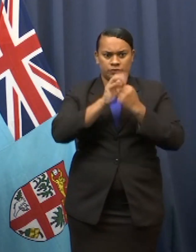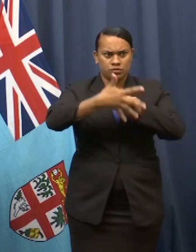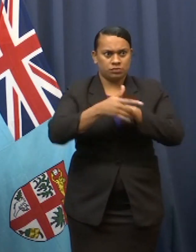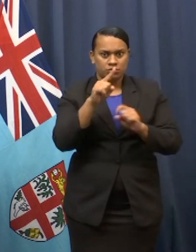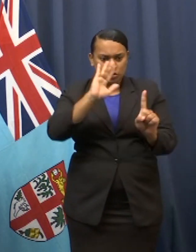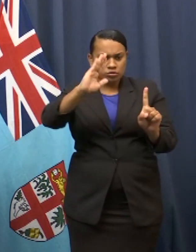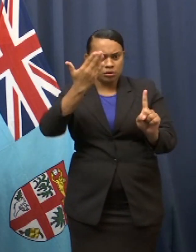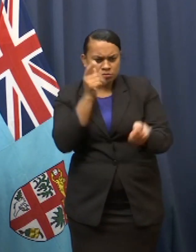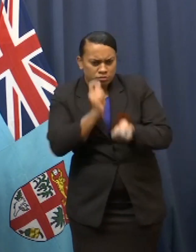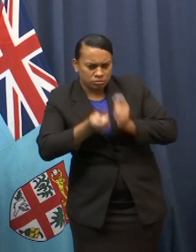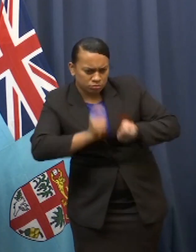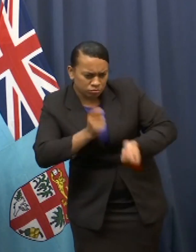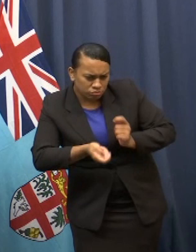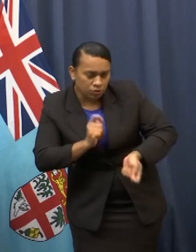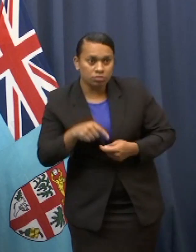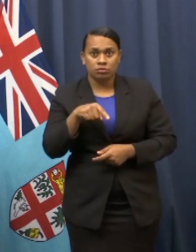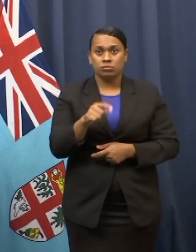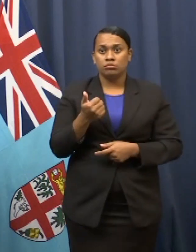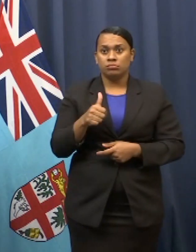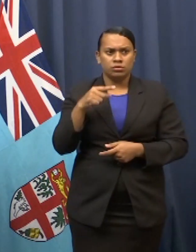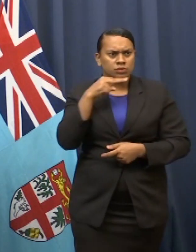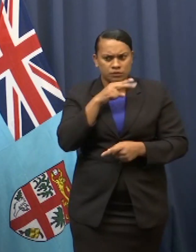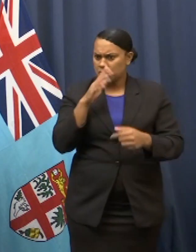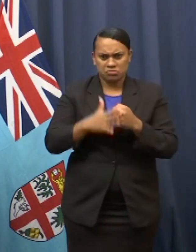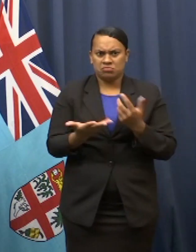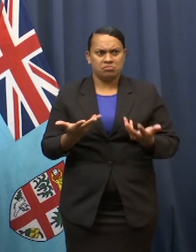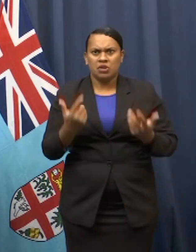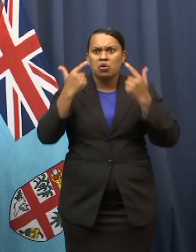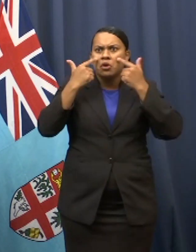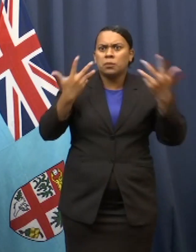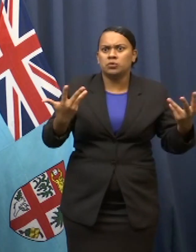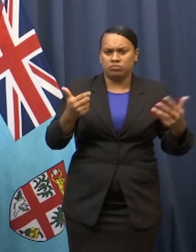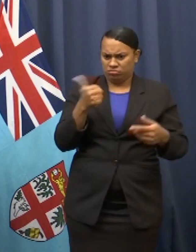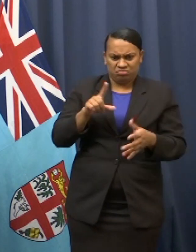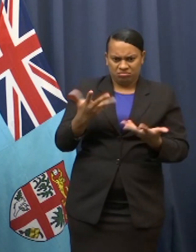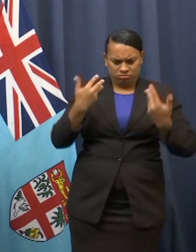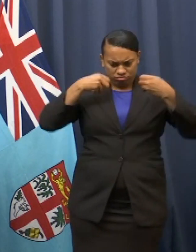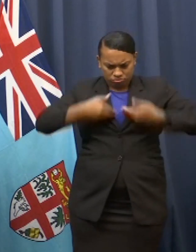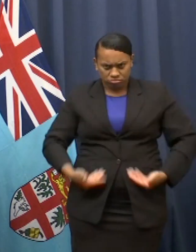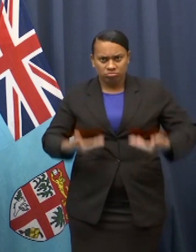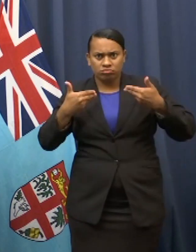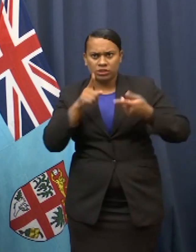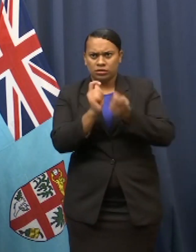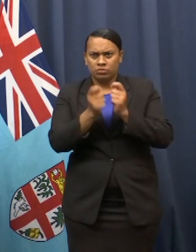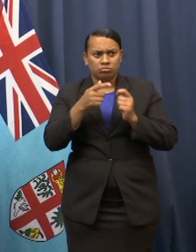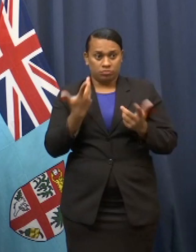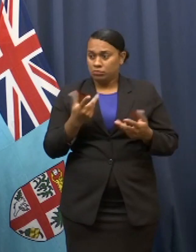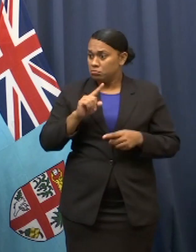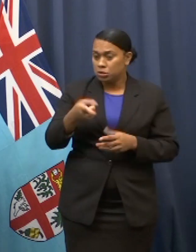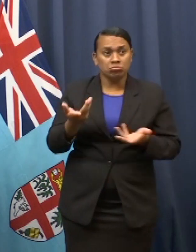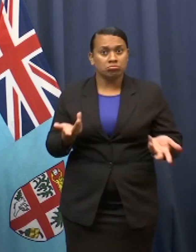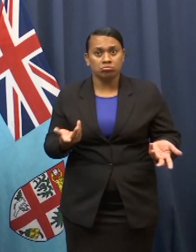not showing symptoms until they were in isolation, vastly cutting the odds they passed the virus on to